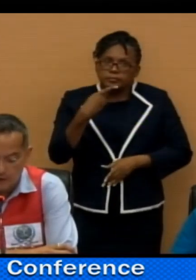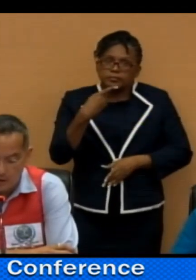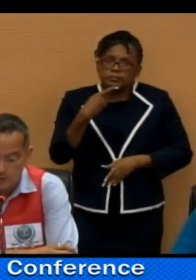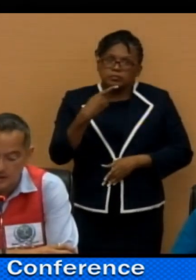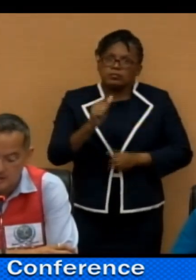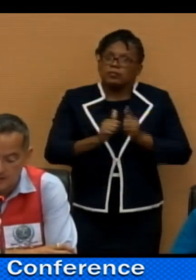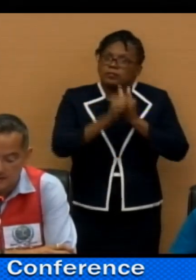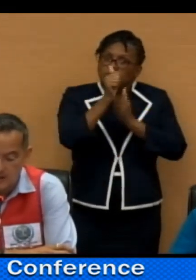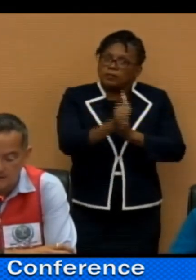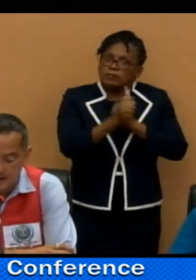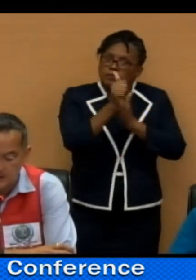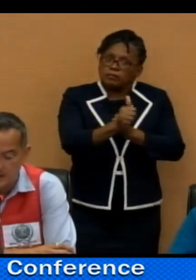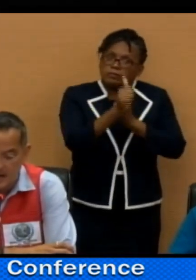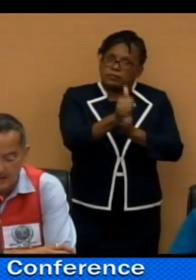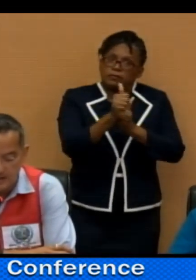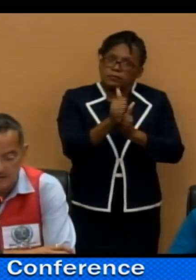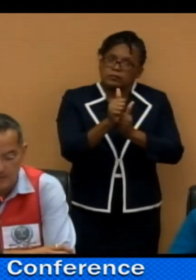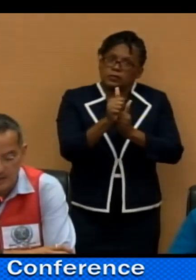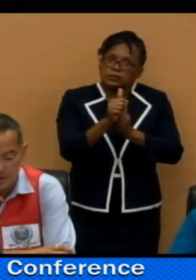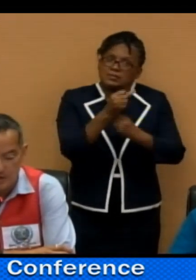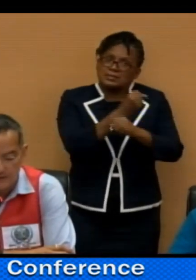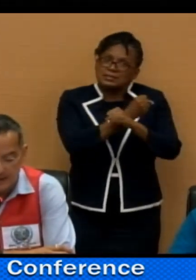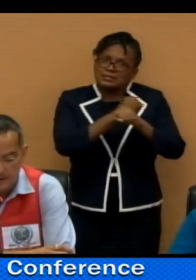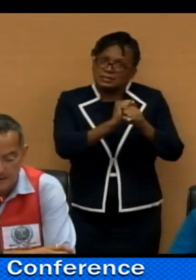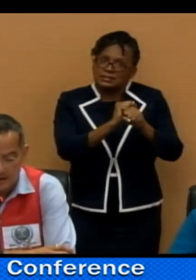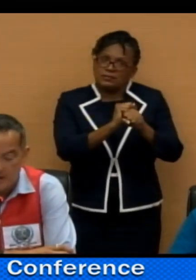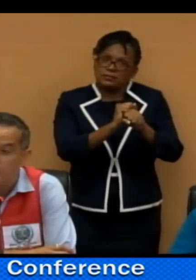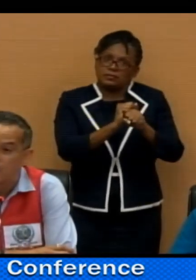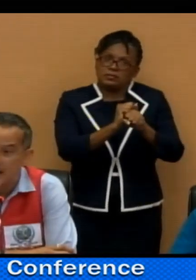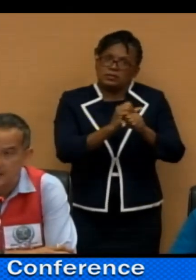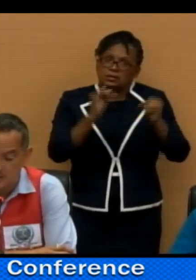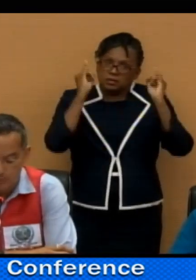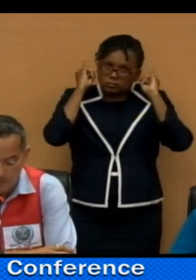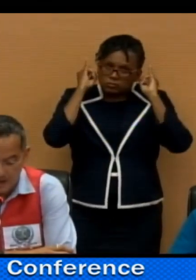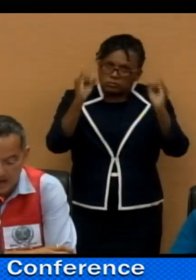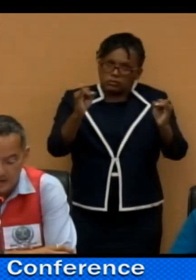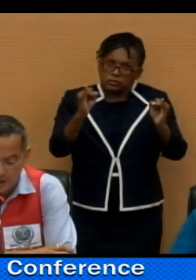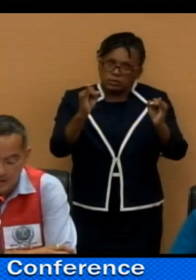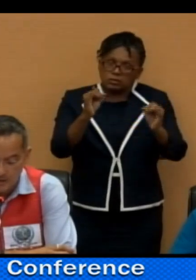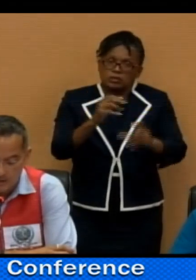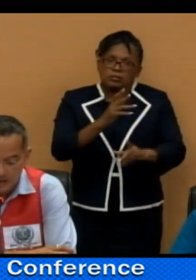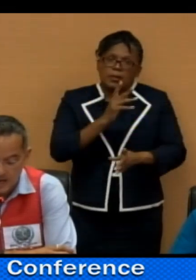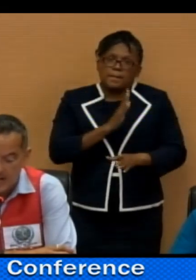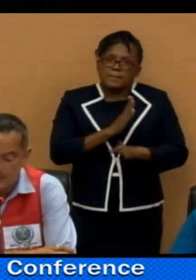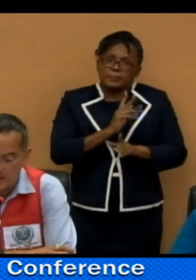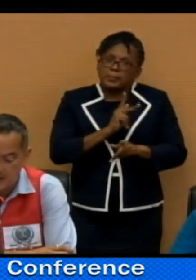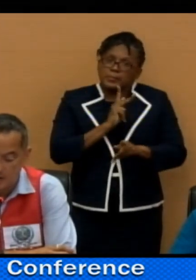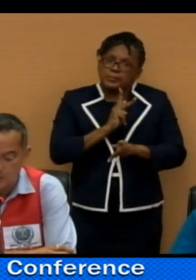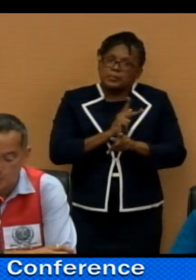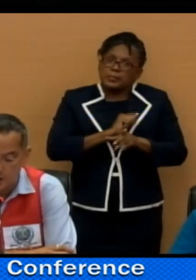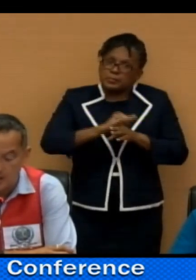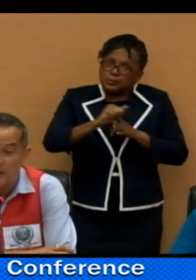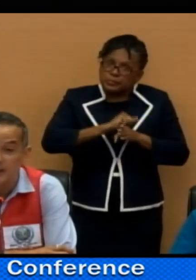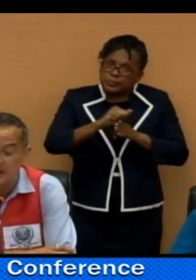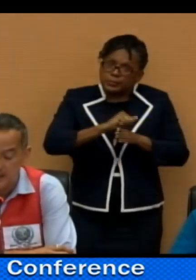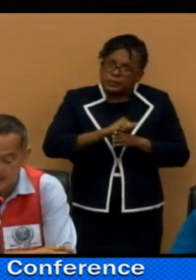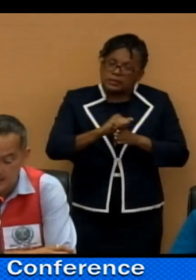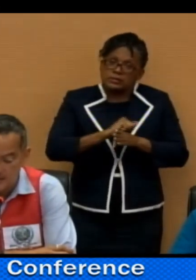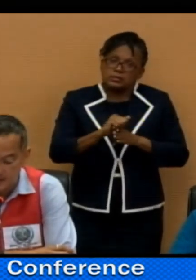to follow the safety advice and guidance of the Ministry of Health, practice proper hygiene, and maintain